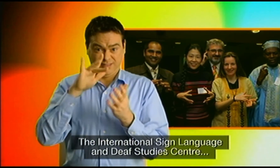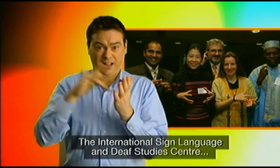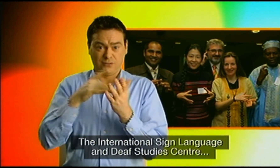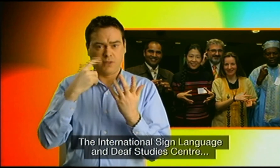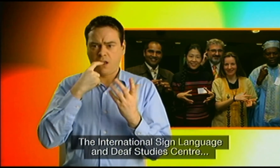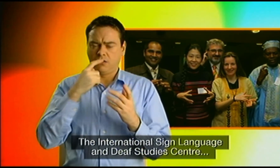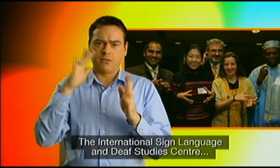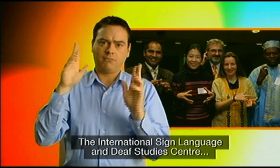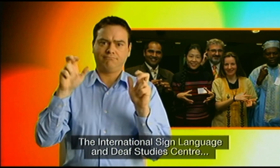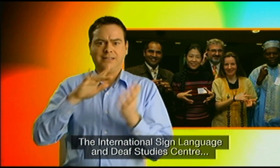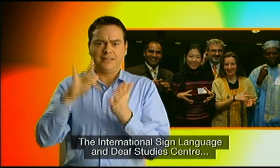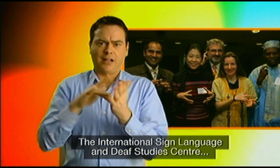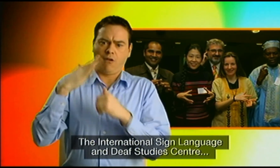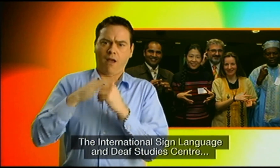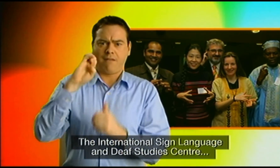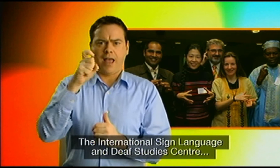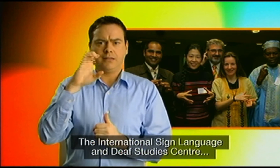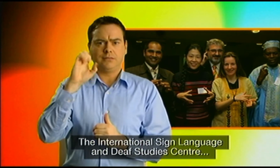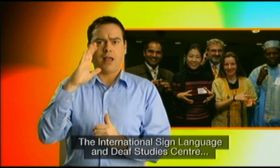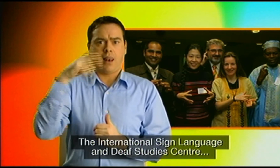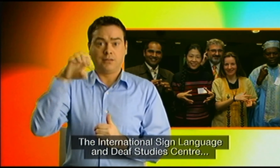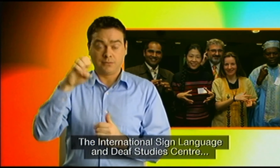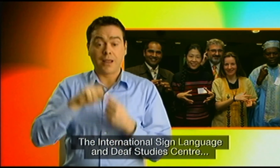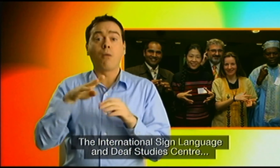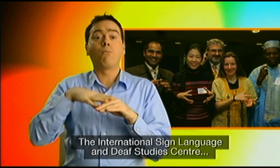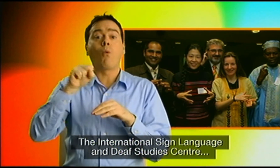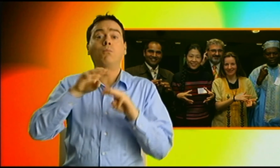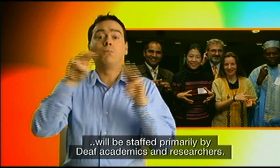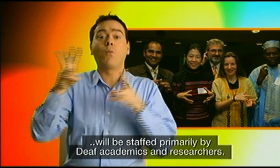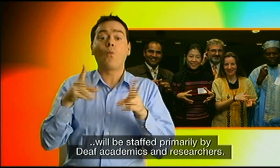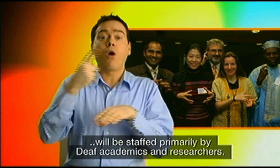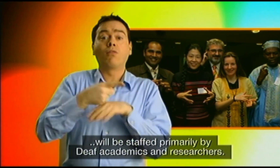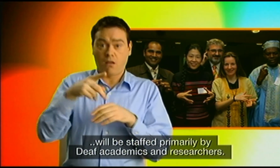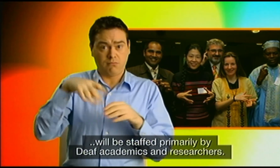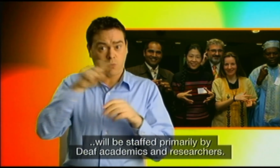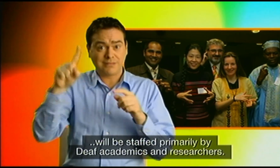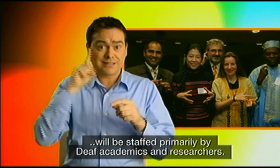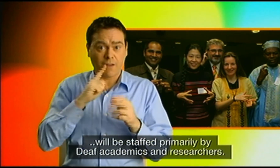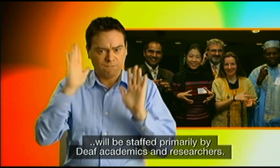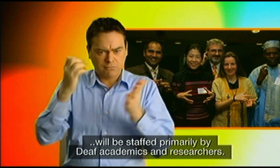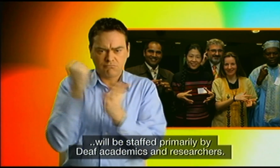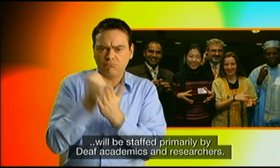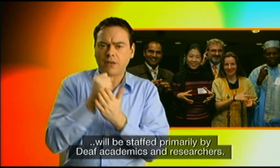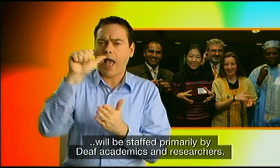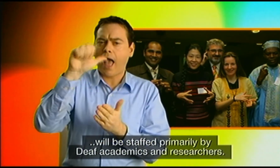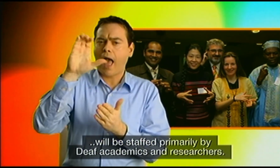The International Sign Language and Deaf Studies Centre will be staffed primarily by deaf academics and